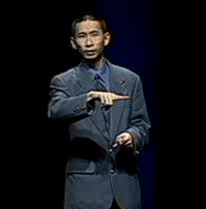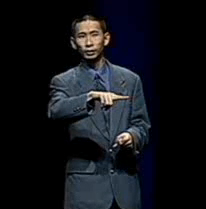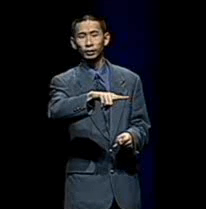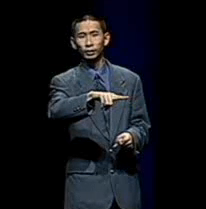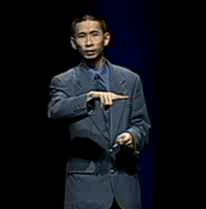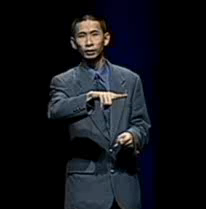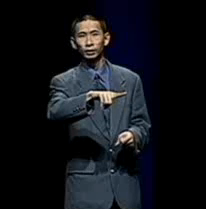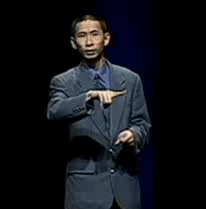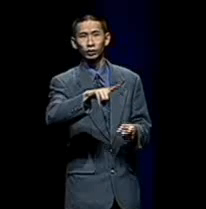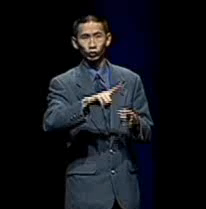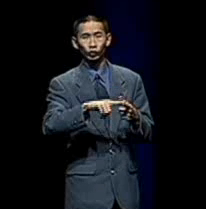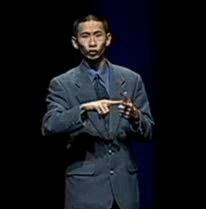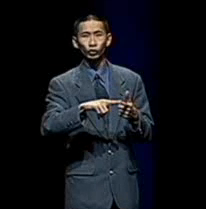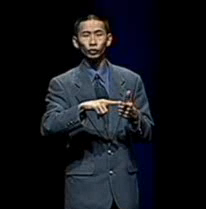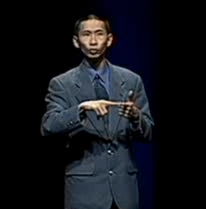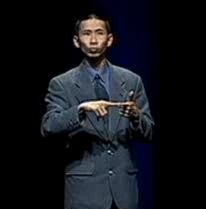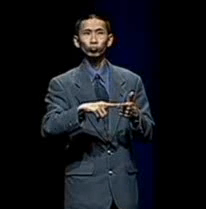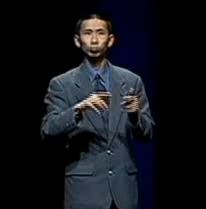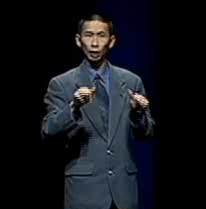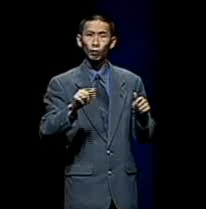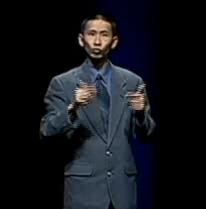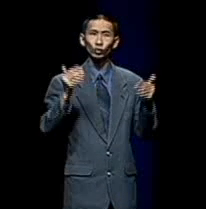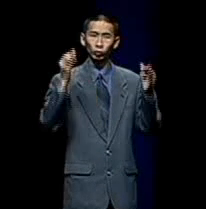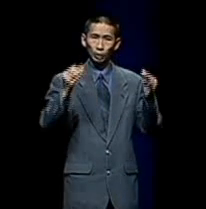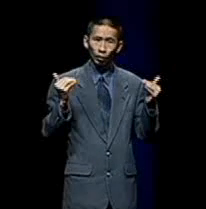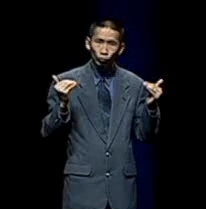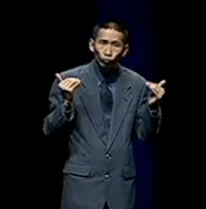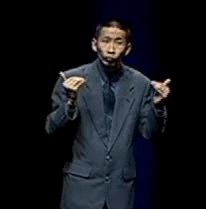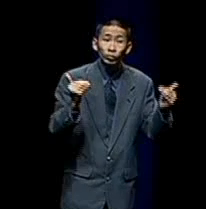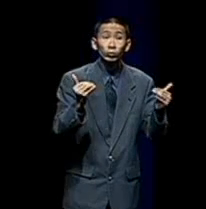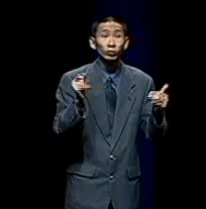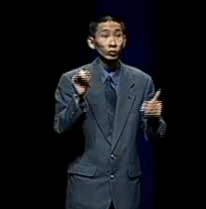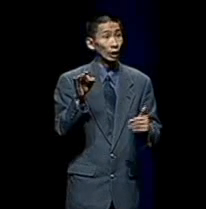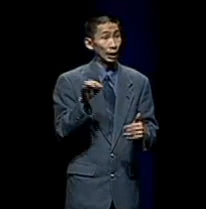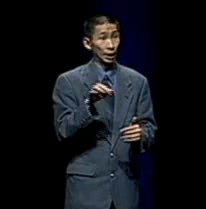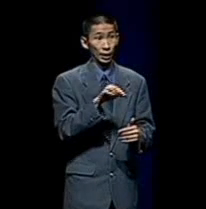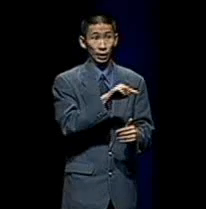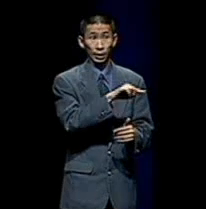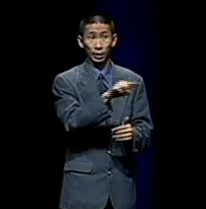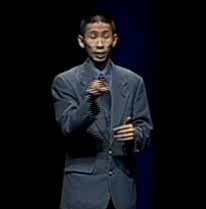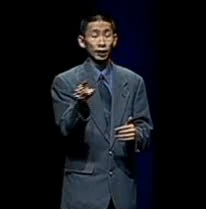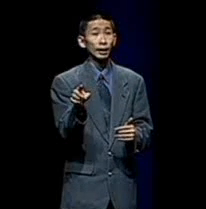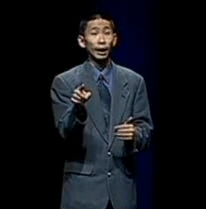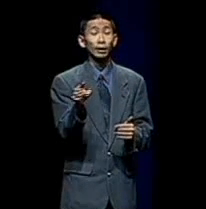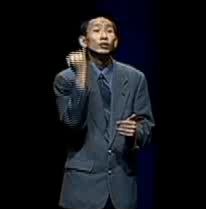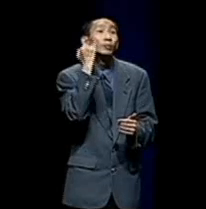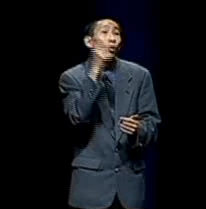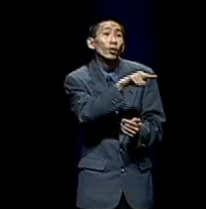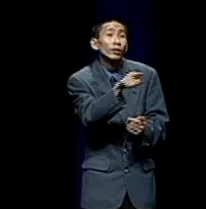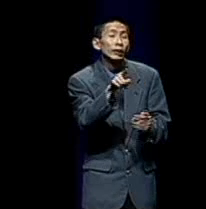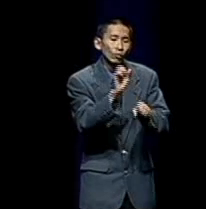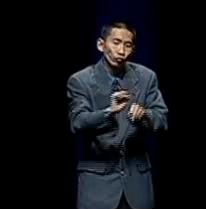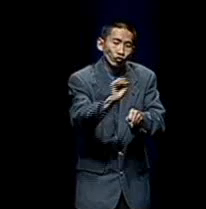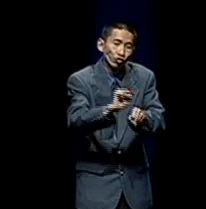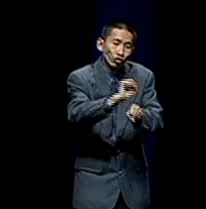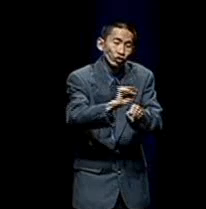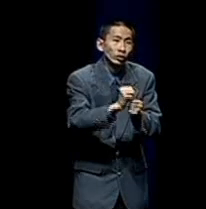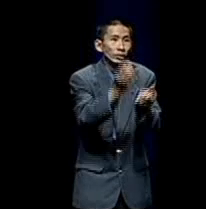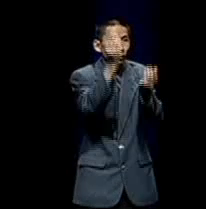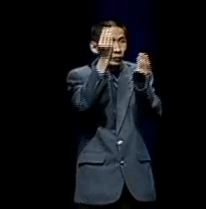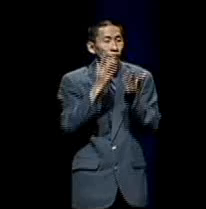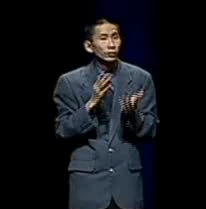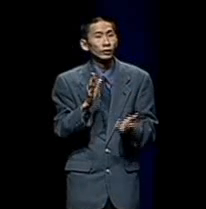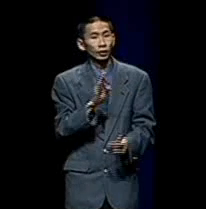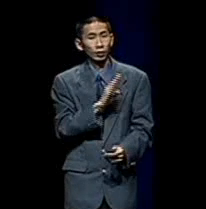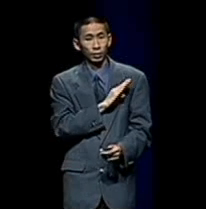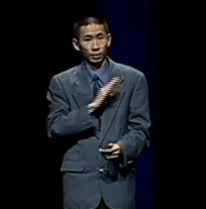the decision to move forward. And if they had come to the board and reported to us that the test is